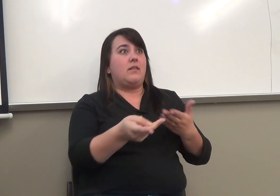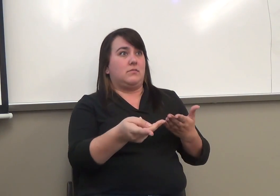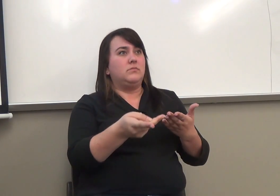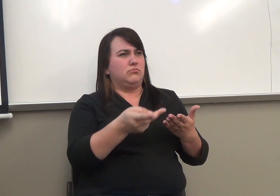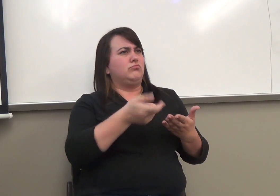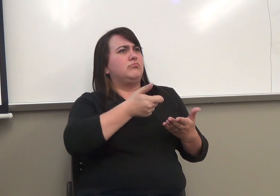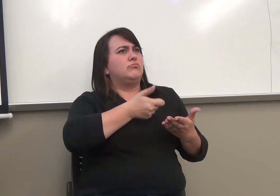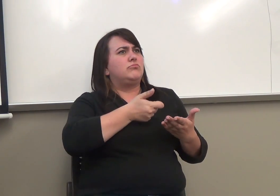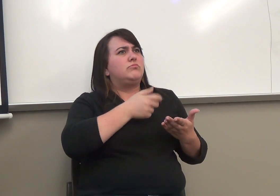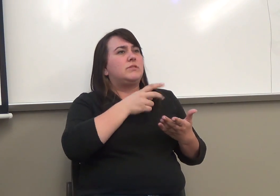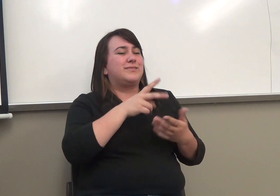something